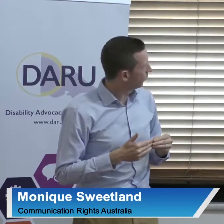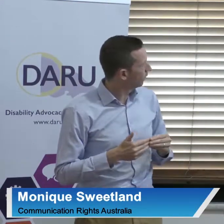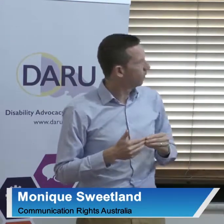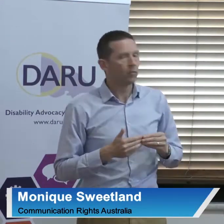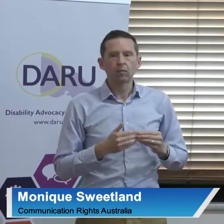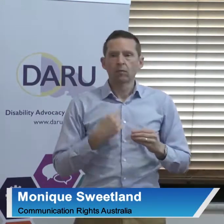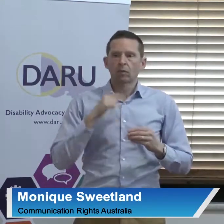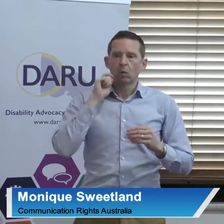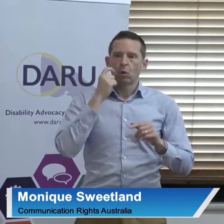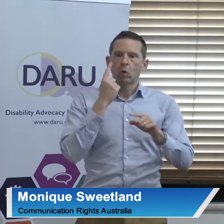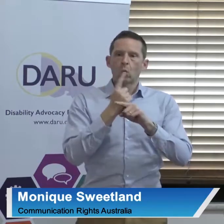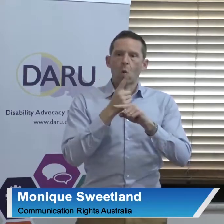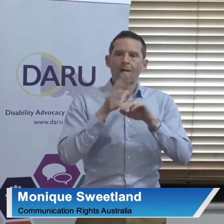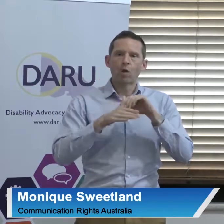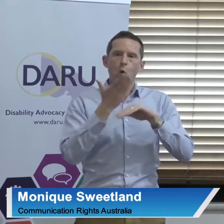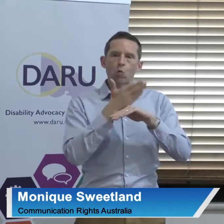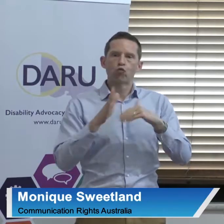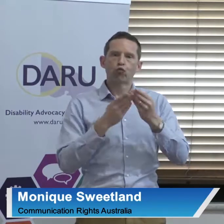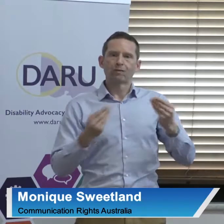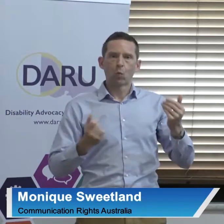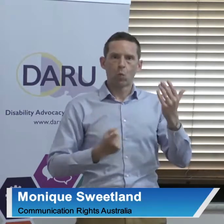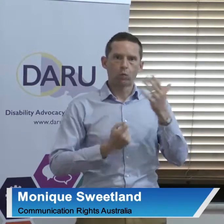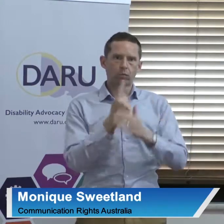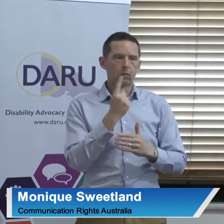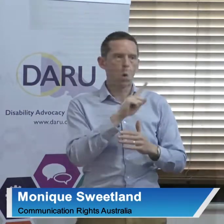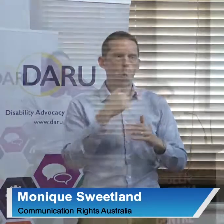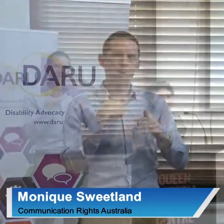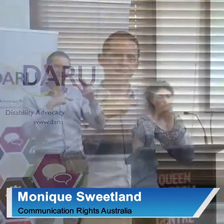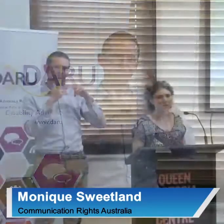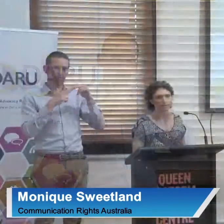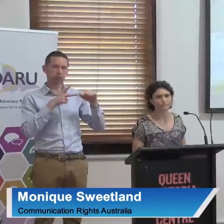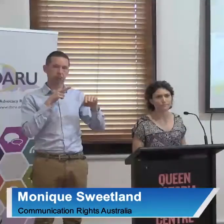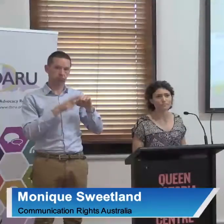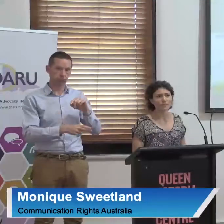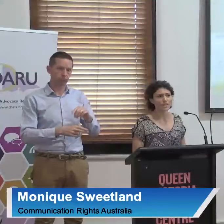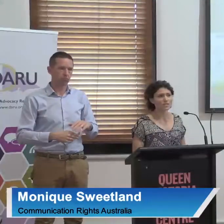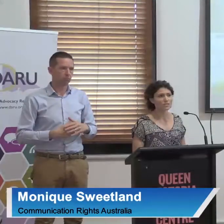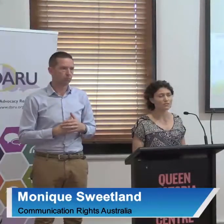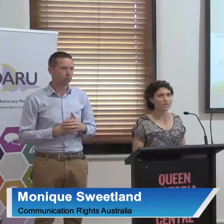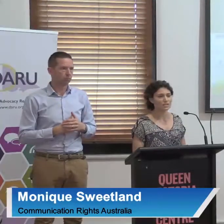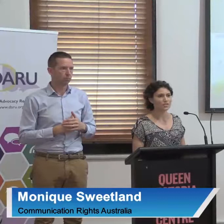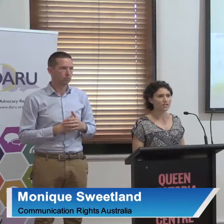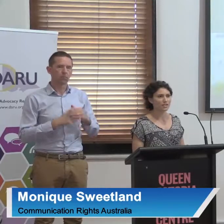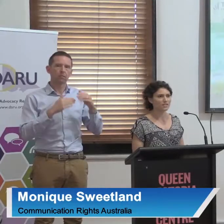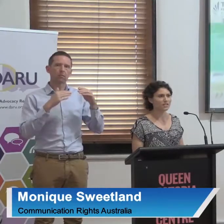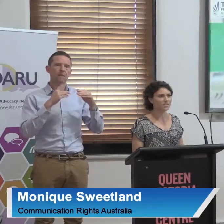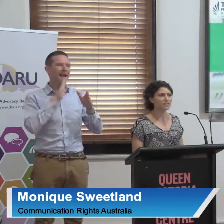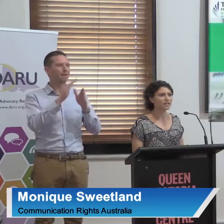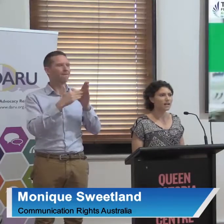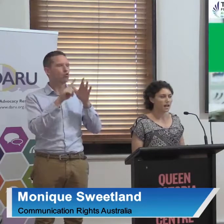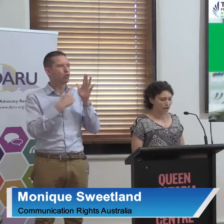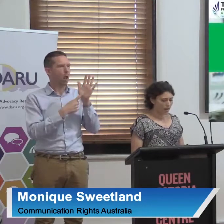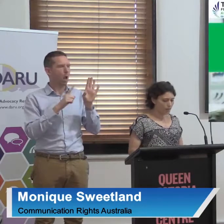going to talk about this new resource that we've developed and launched in end of July this